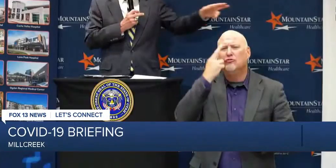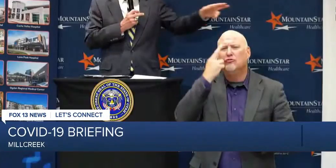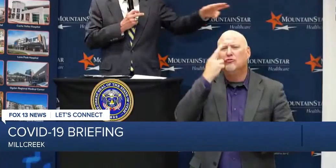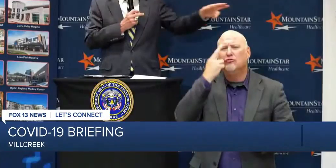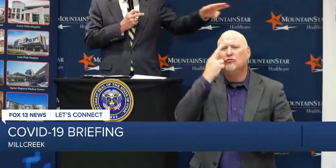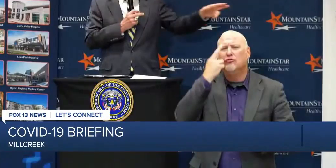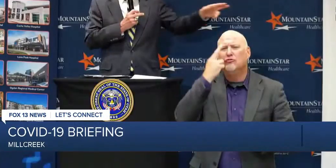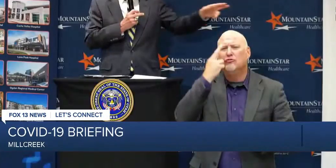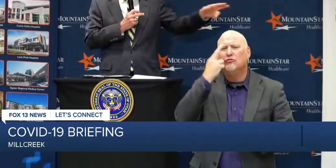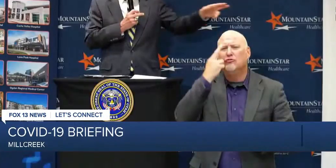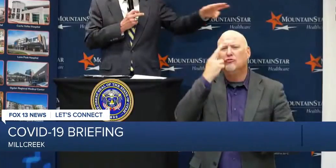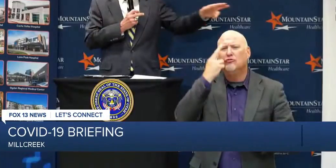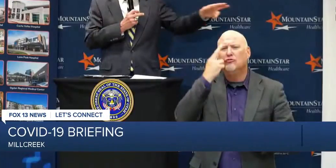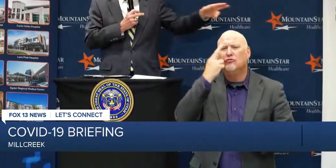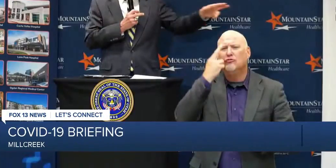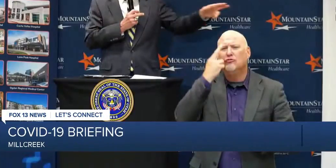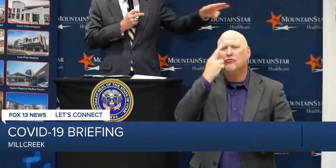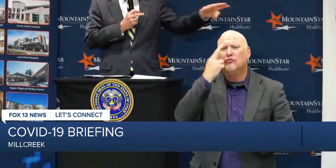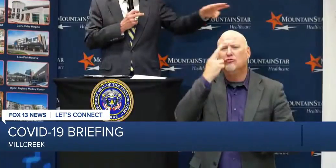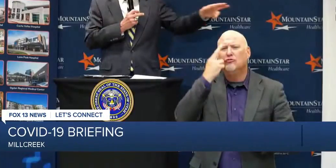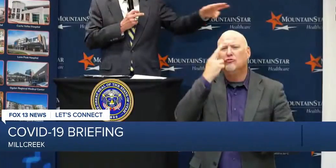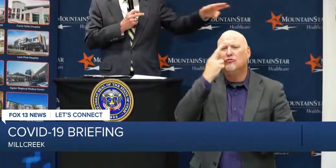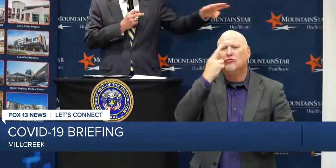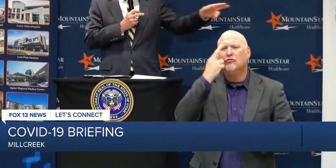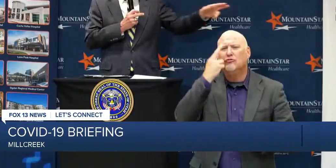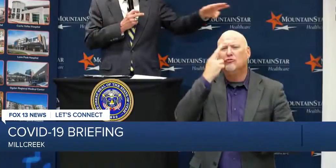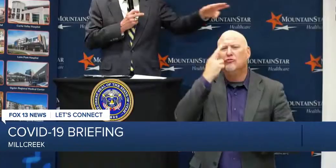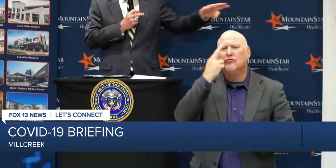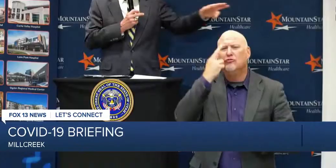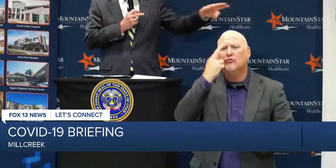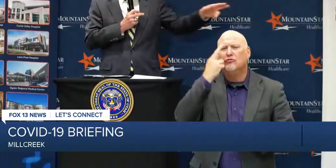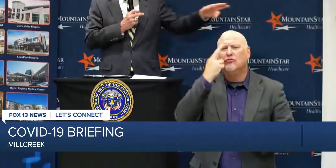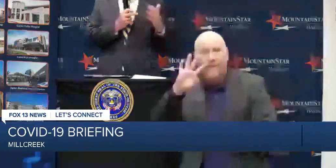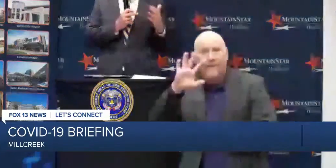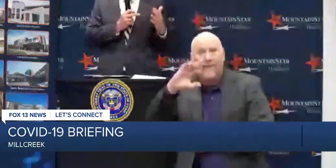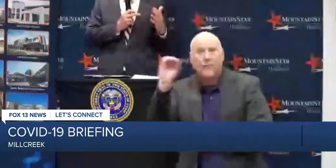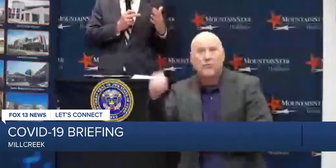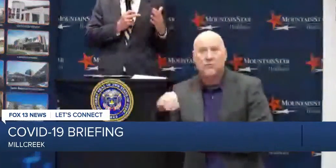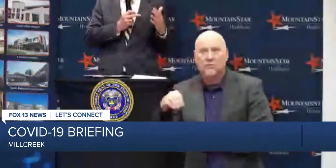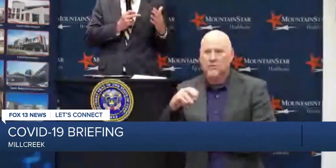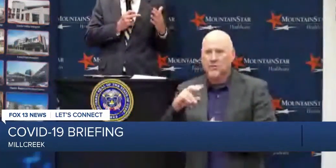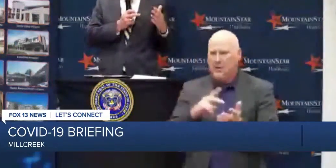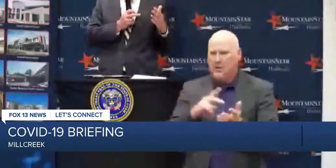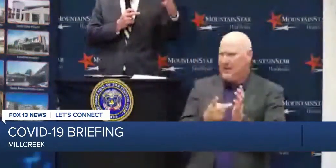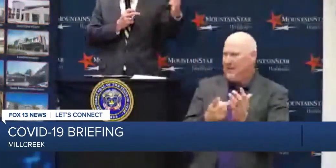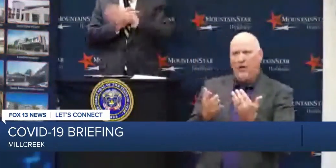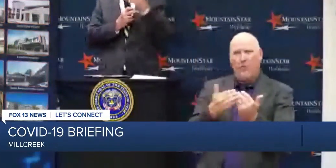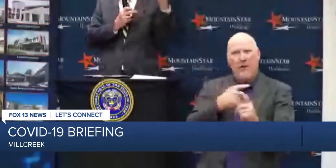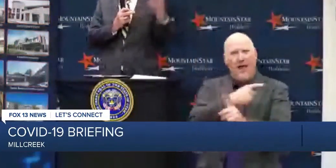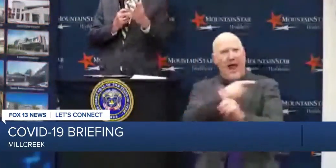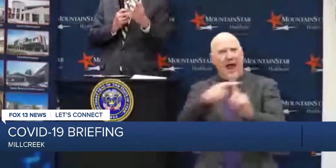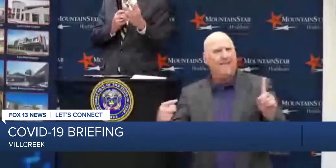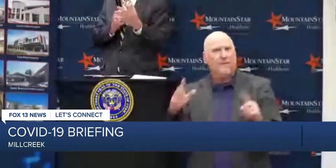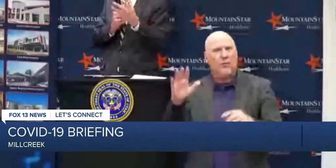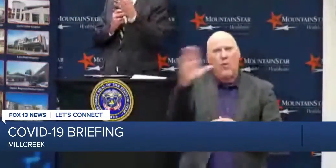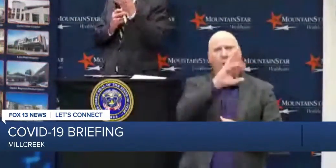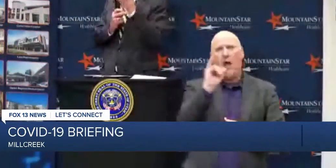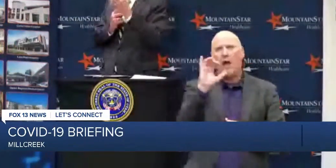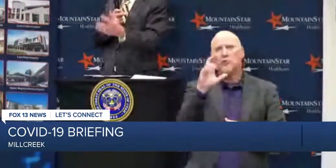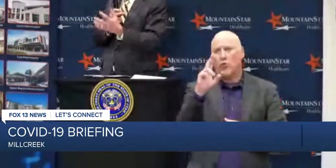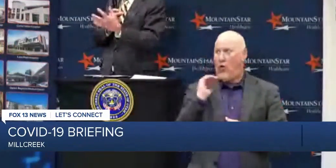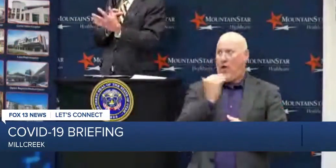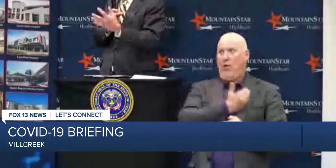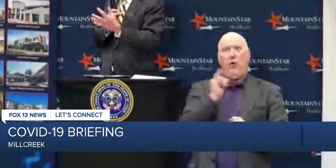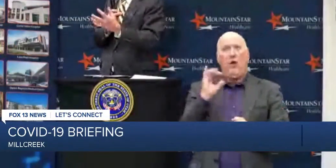it will be almost half of our ICU beds. We can't handle it. So this common resource of